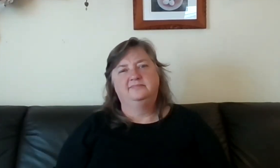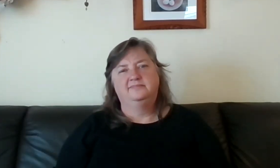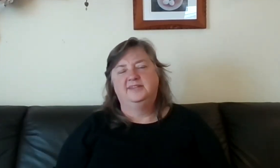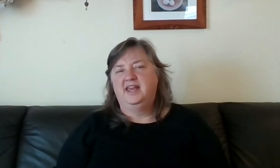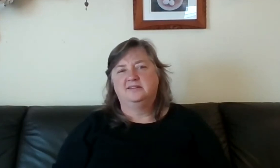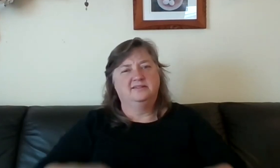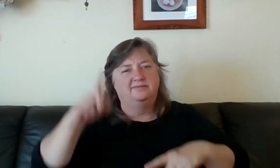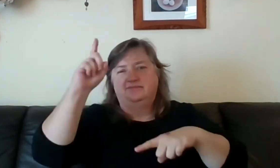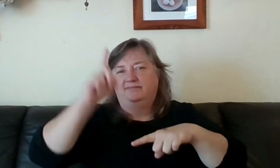Can't.